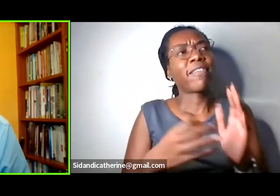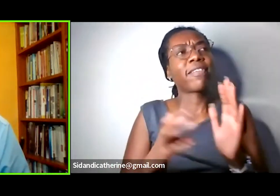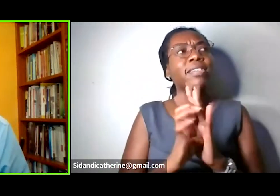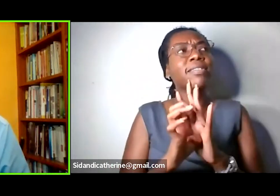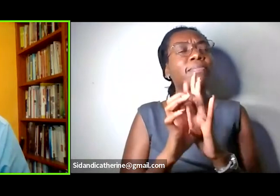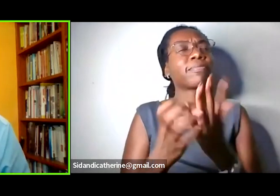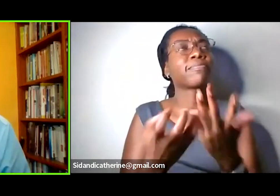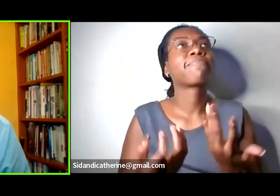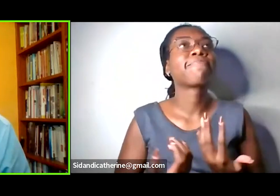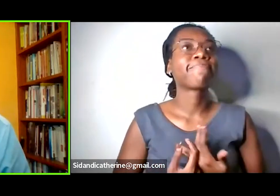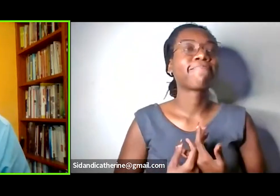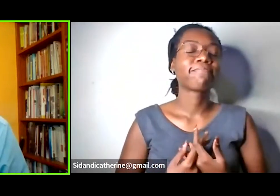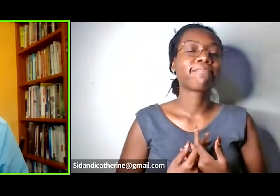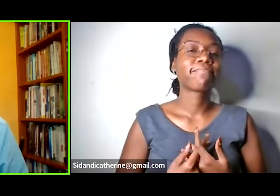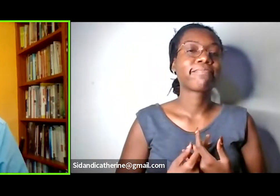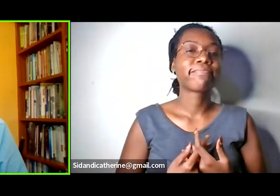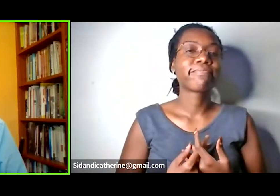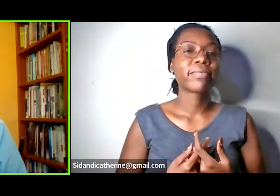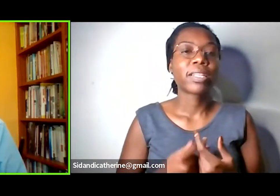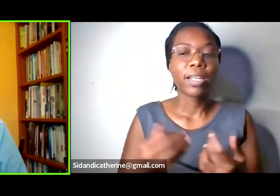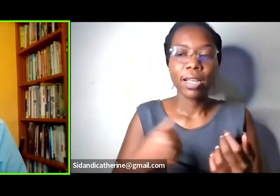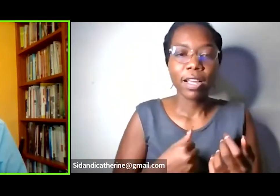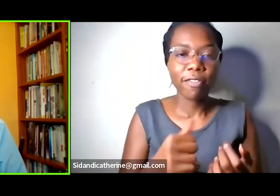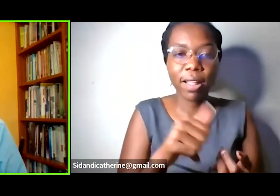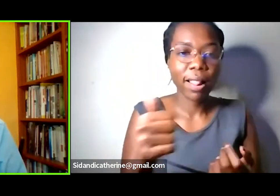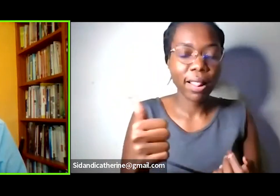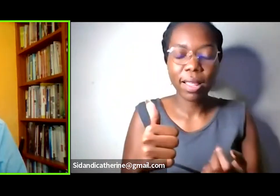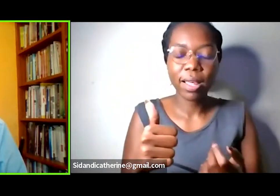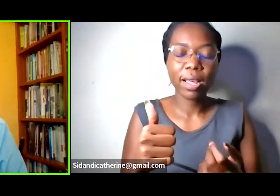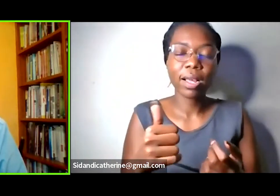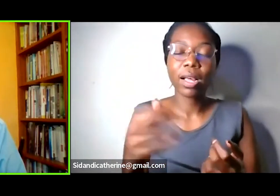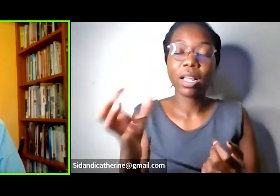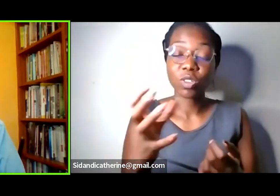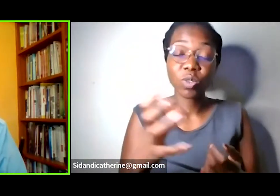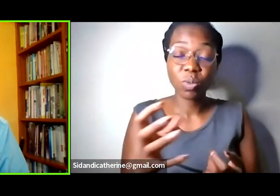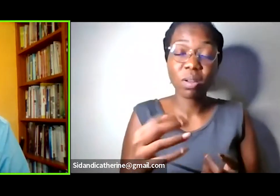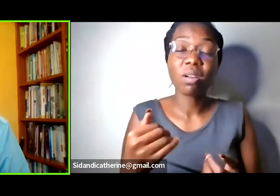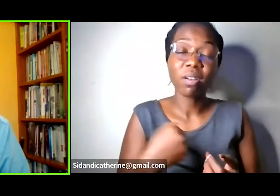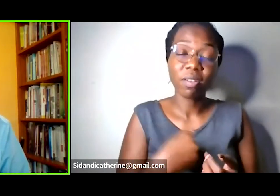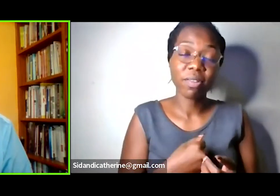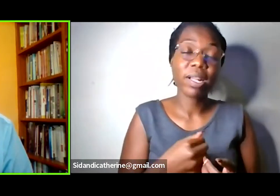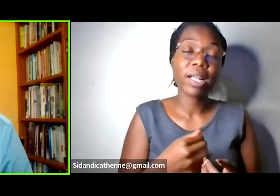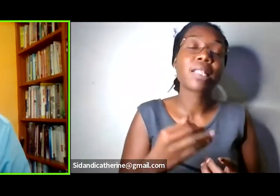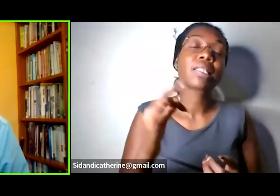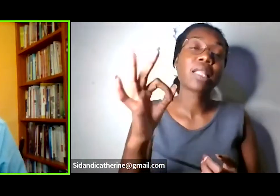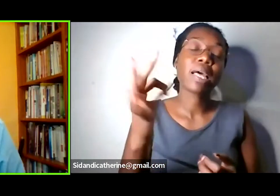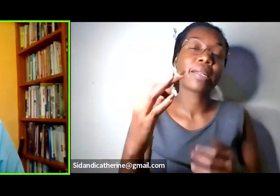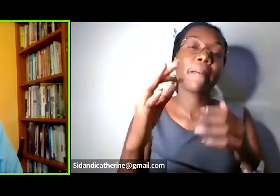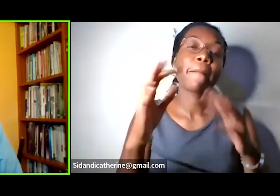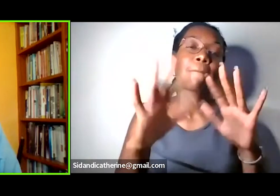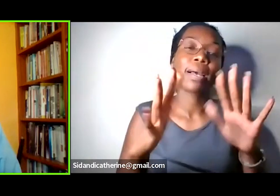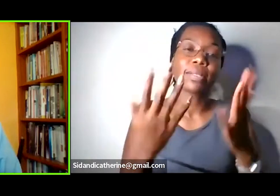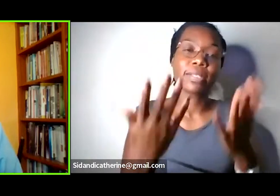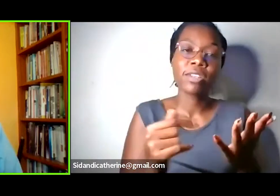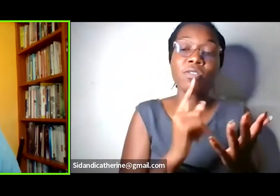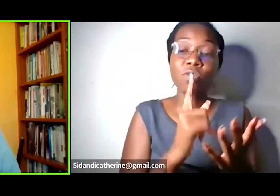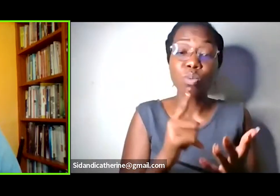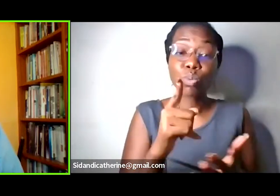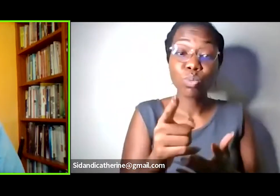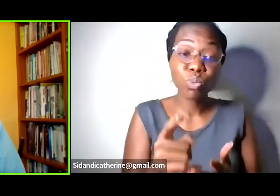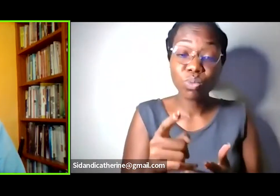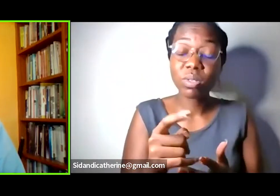That is Wambui. What about when your supplier fails to deliver your customers' goods on time? How do you go about it?